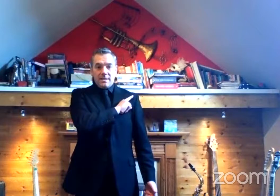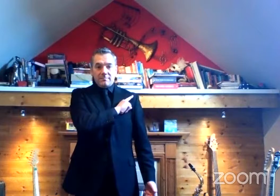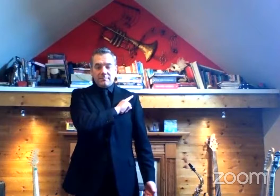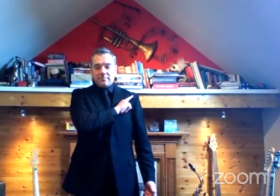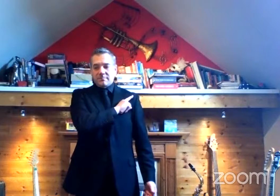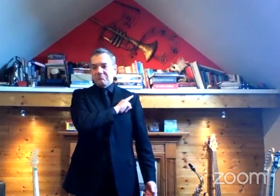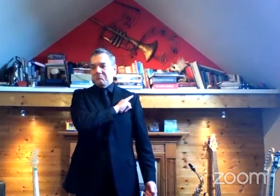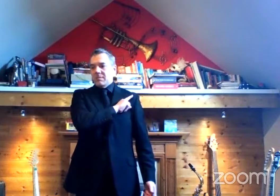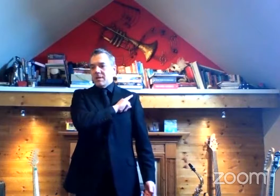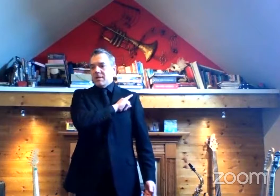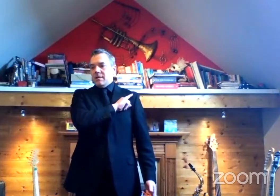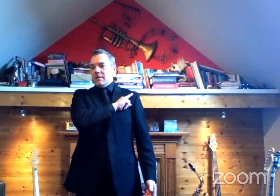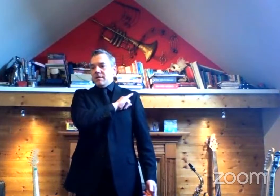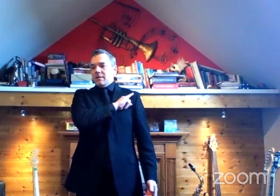Why?